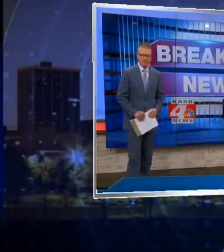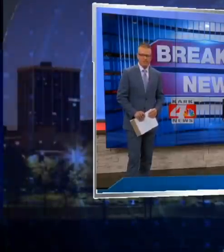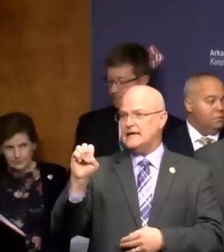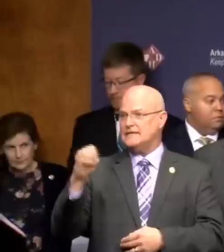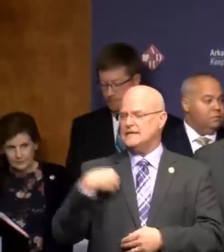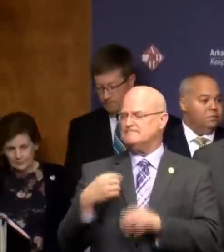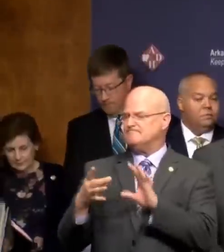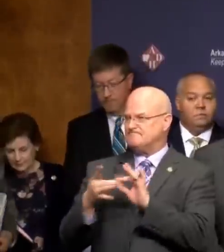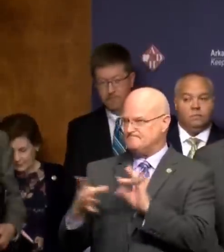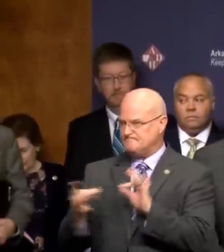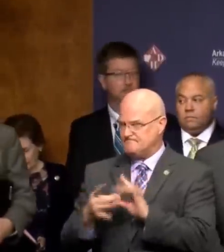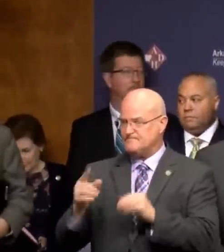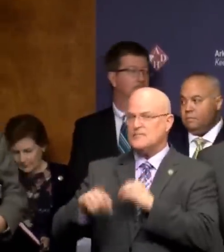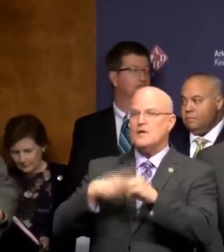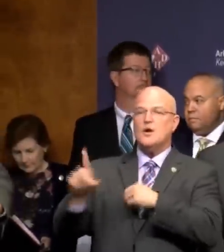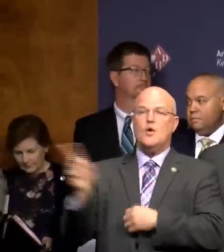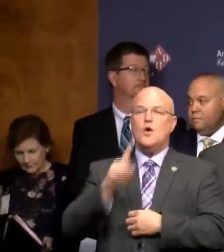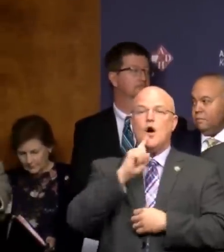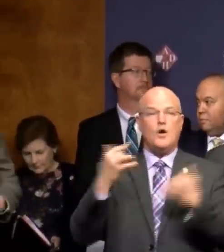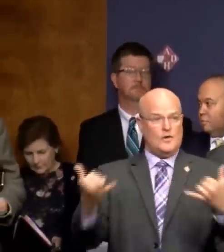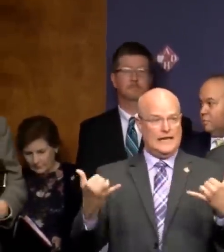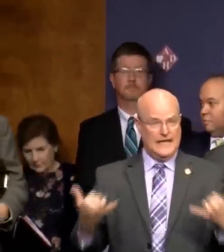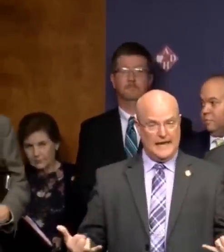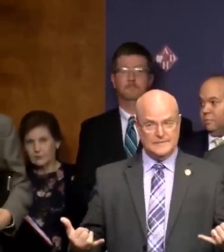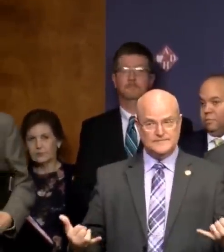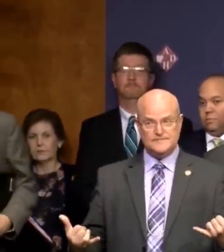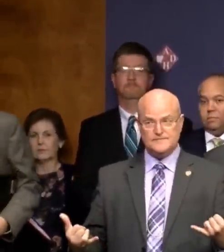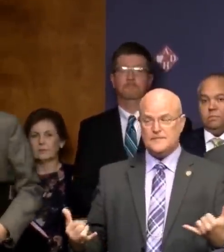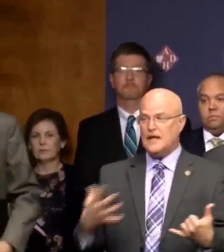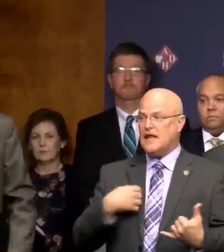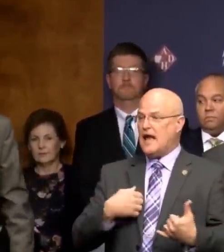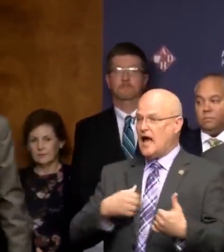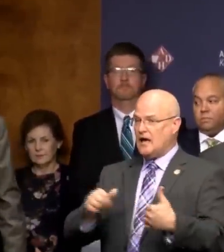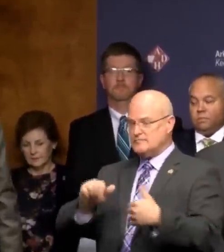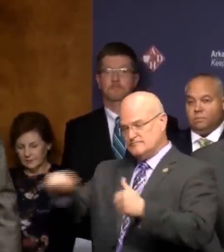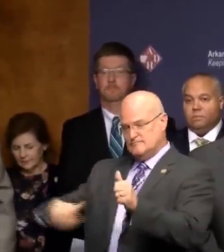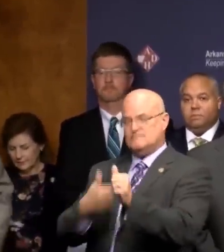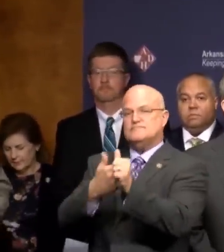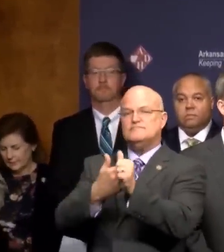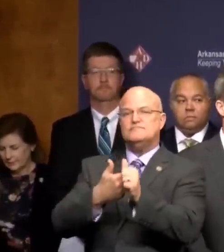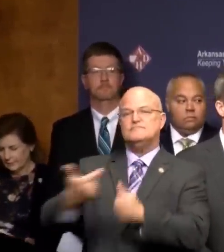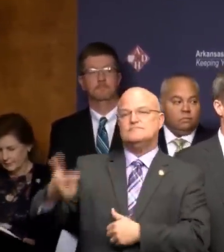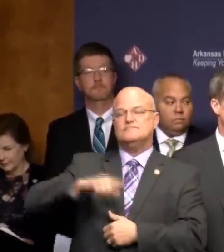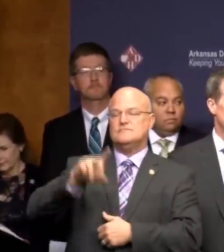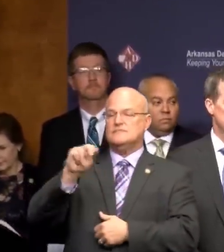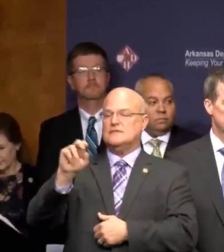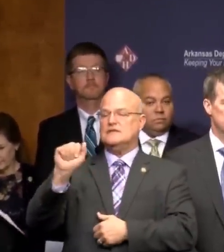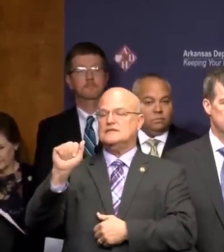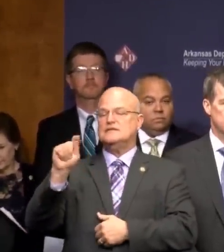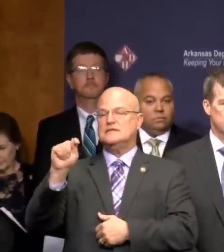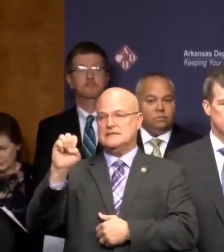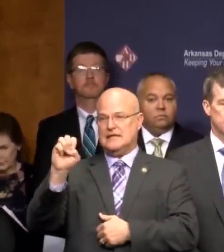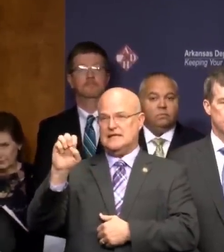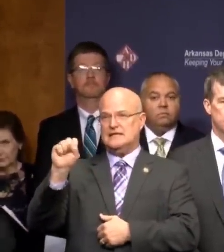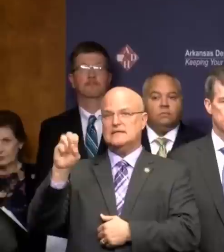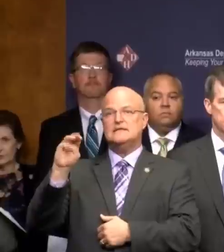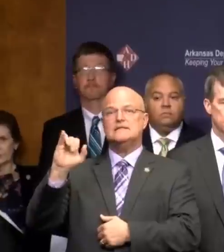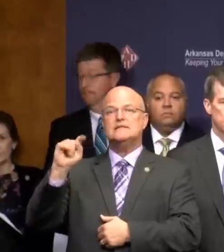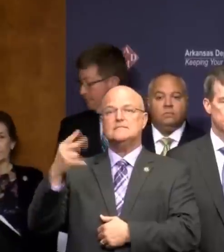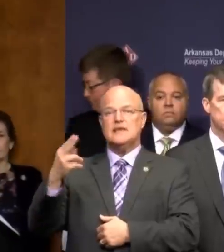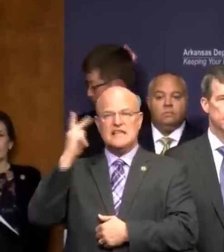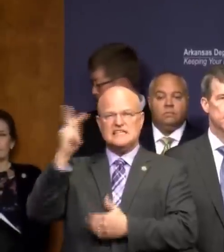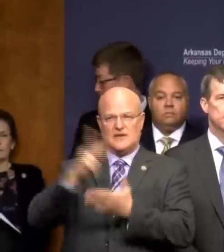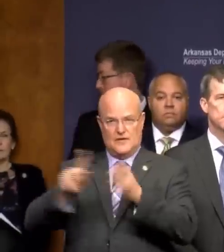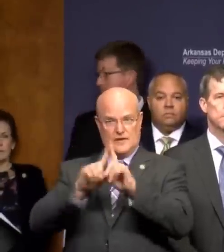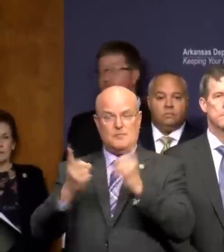I'm Ashley Ketz. The governor is set to give us an update on the coronavirus. Let's listen in. Dr. Nate Smith, Secretary of the